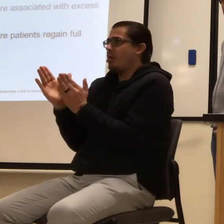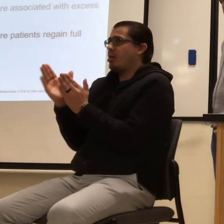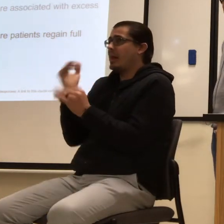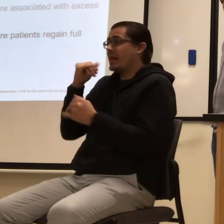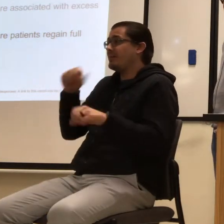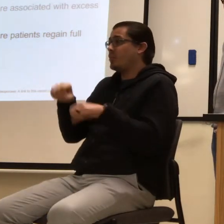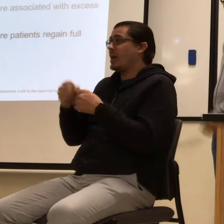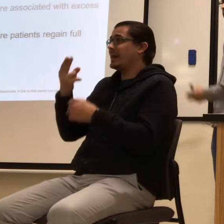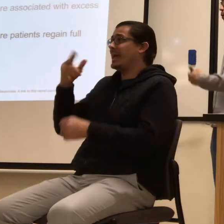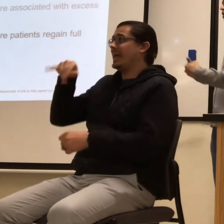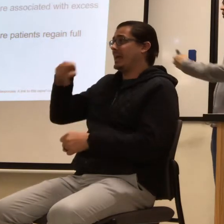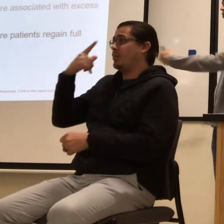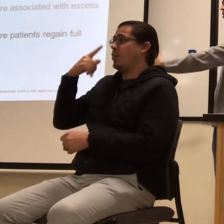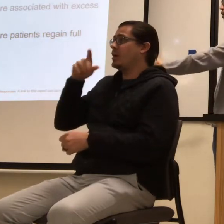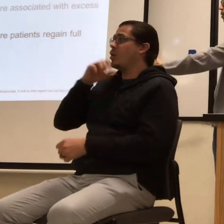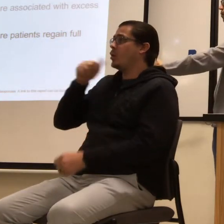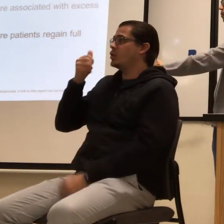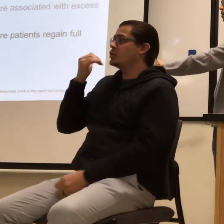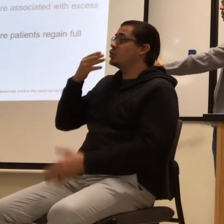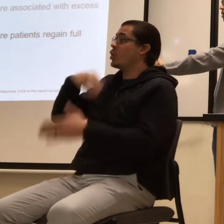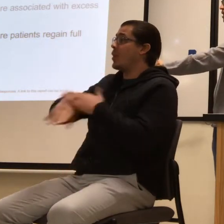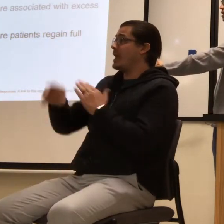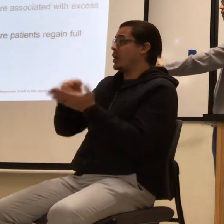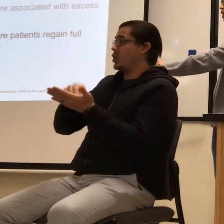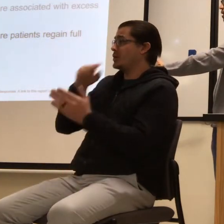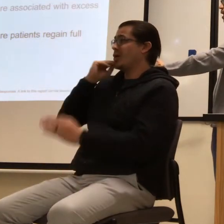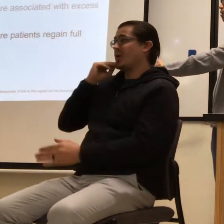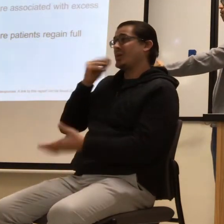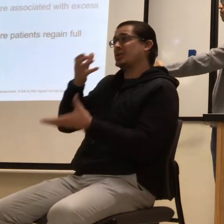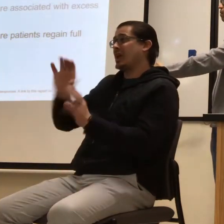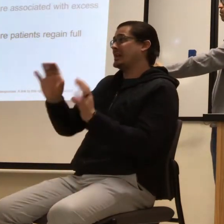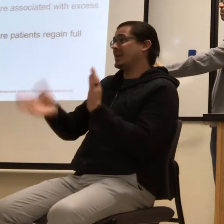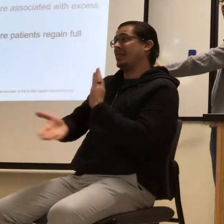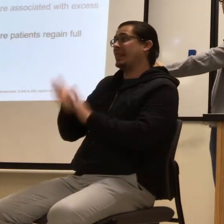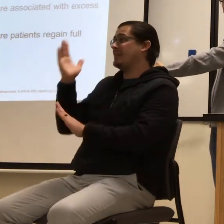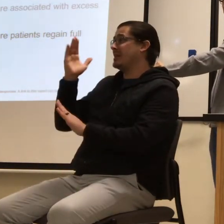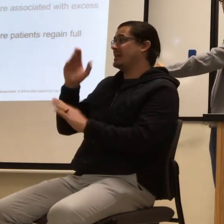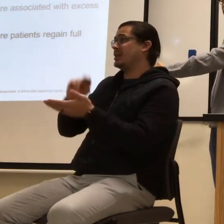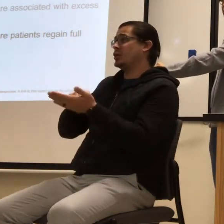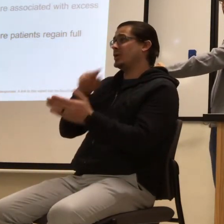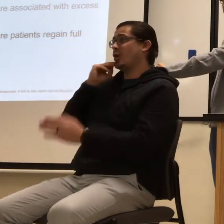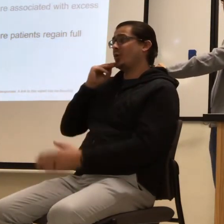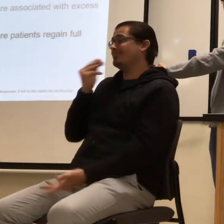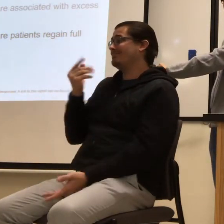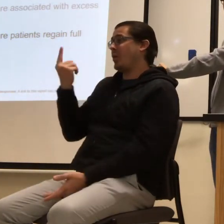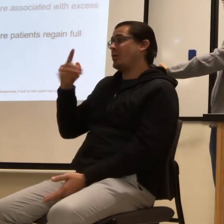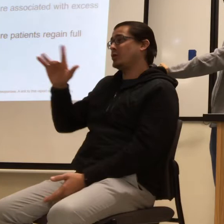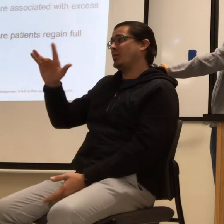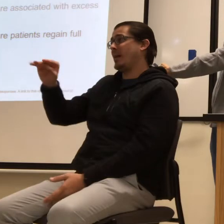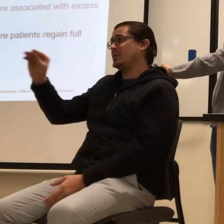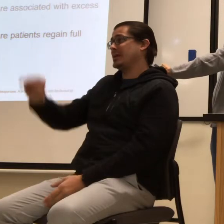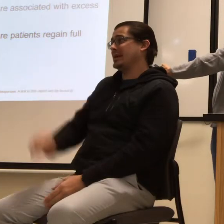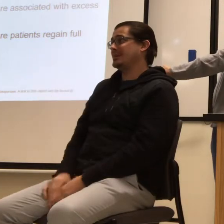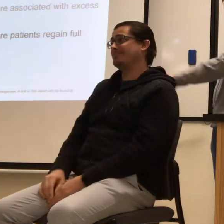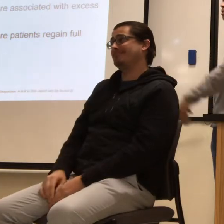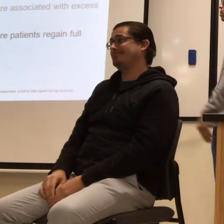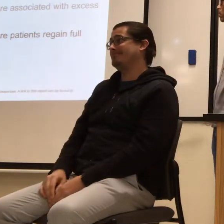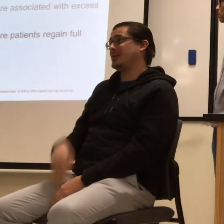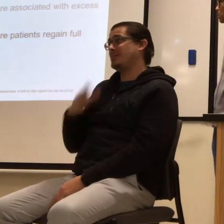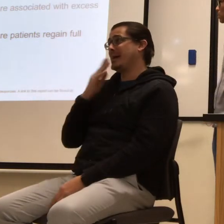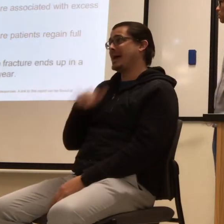Okay? So you go into the nursing home, chance of you getting out, only 25%, 1 chance in 4.